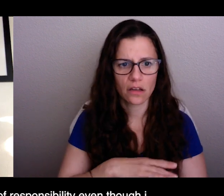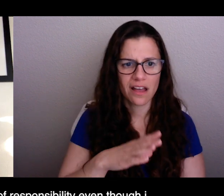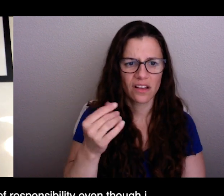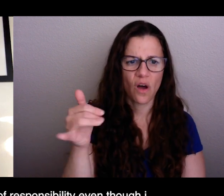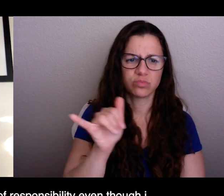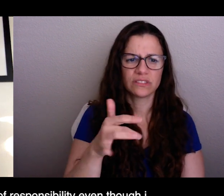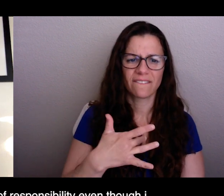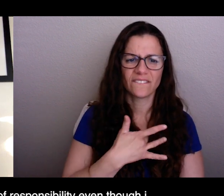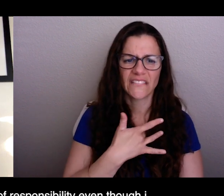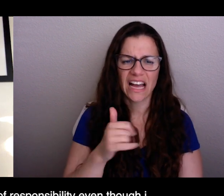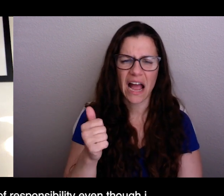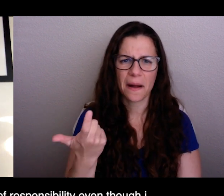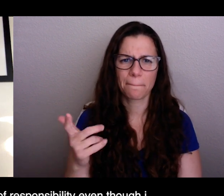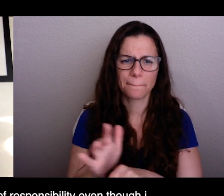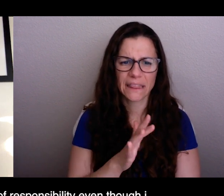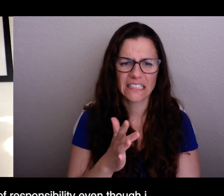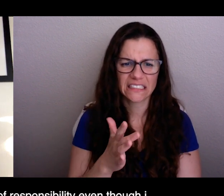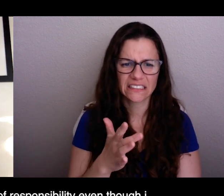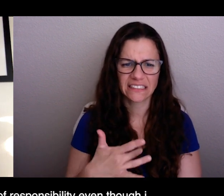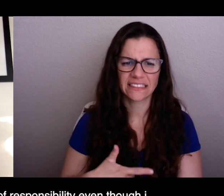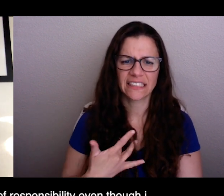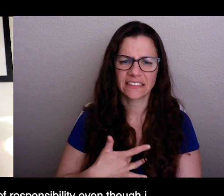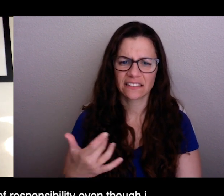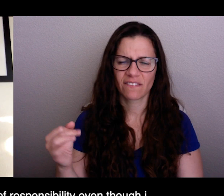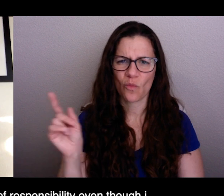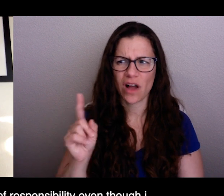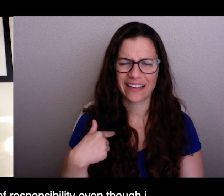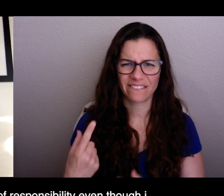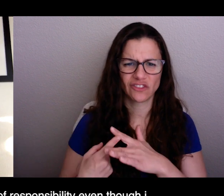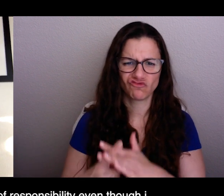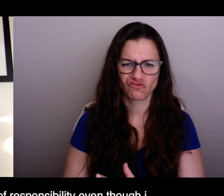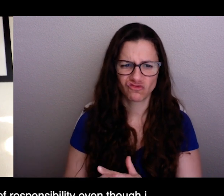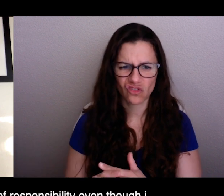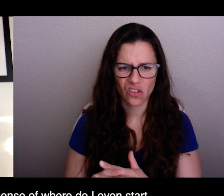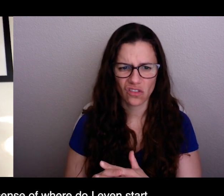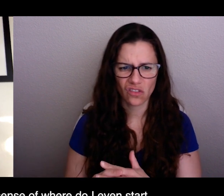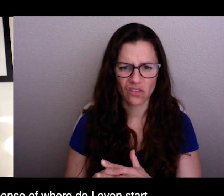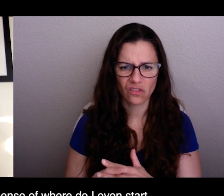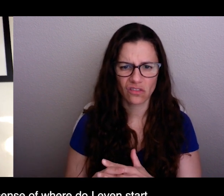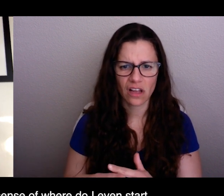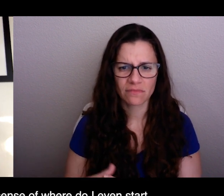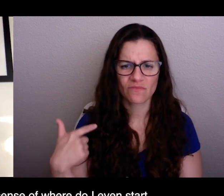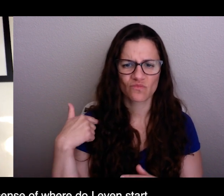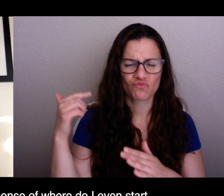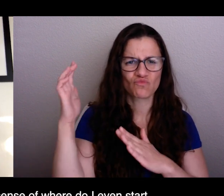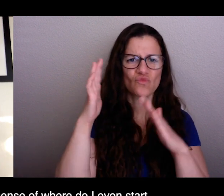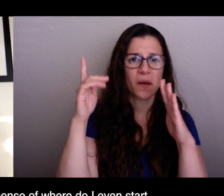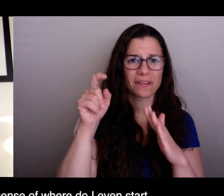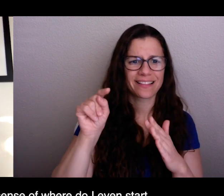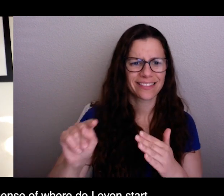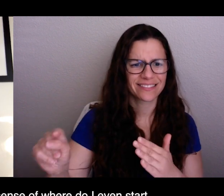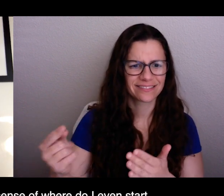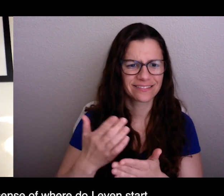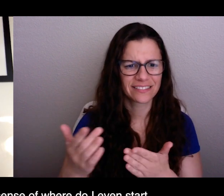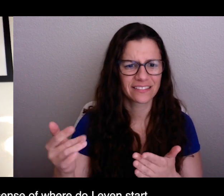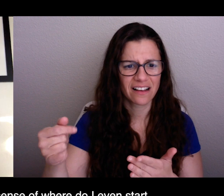of responsibility, even though I was not even yet officially on the board, and also feeling a complete sense of, where